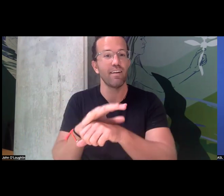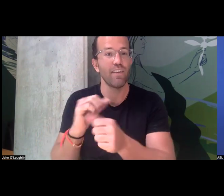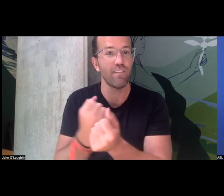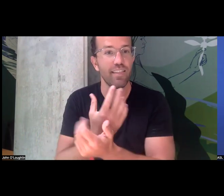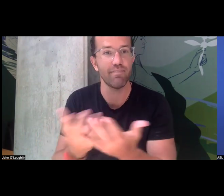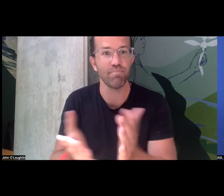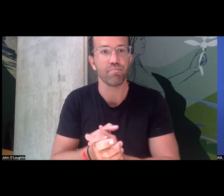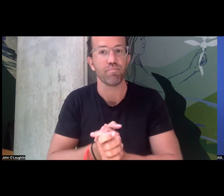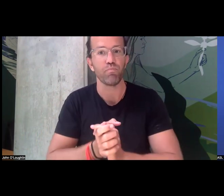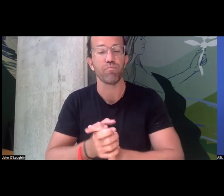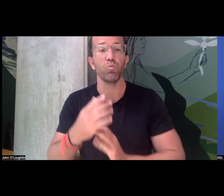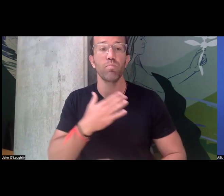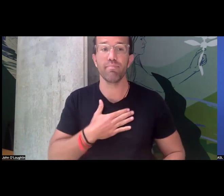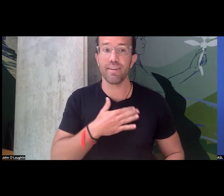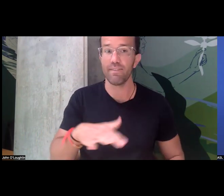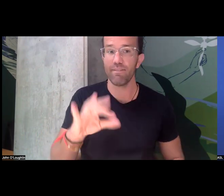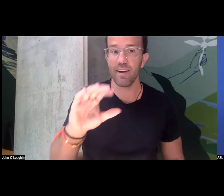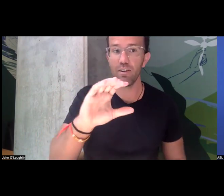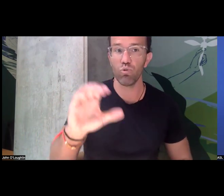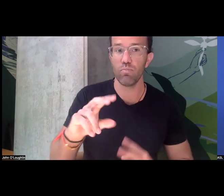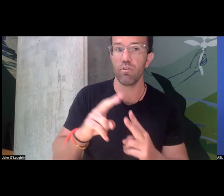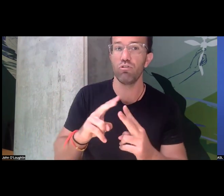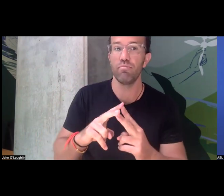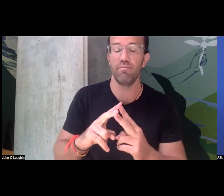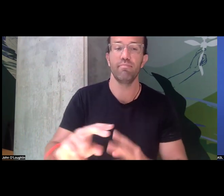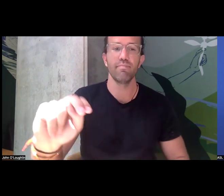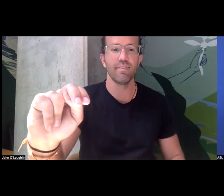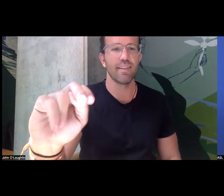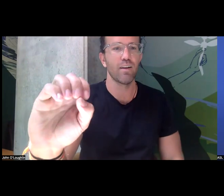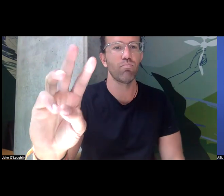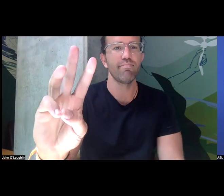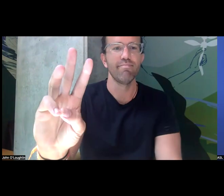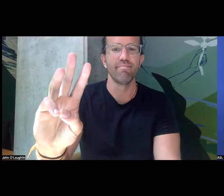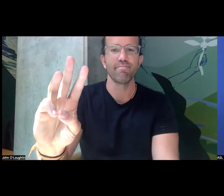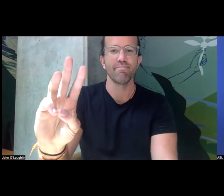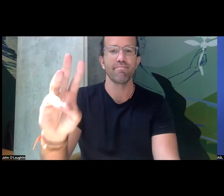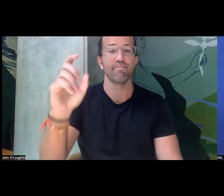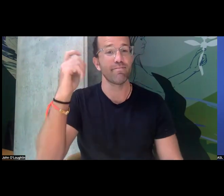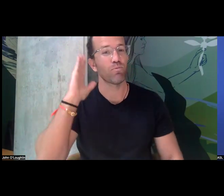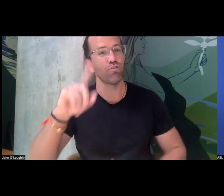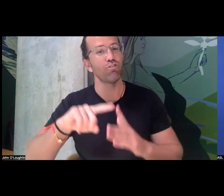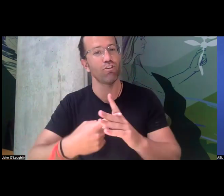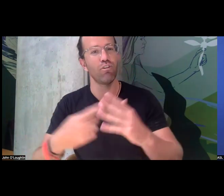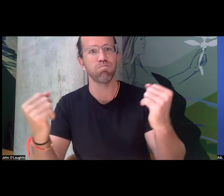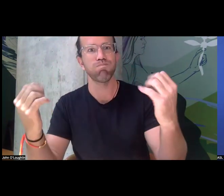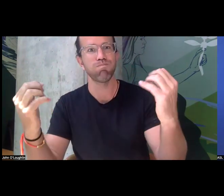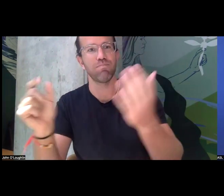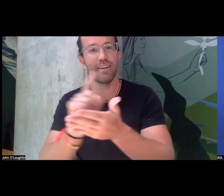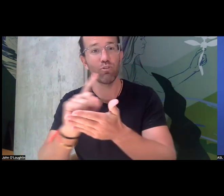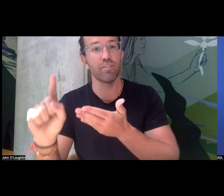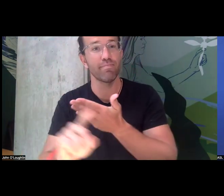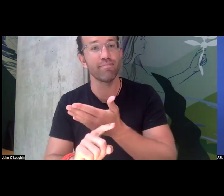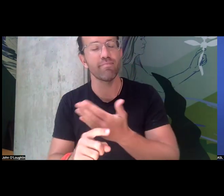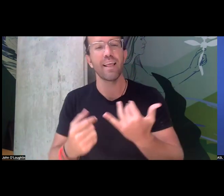All right. I think I covered everything that I needed to touch on. And please do find a Zoom partner, okay, and get to it now